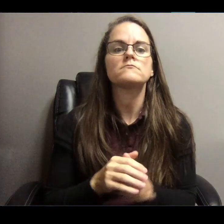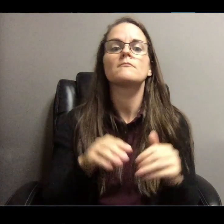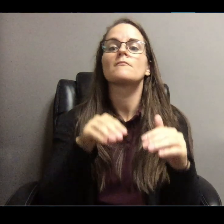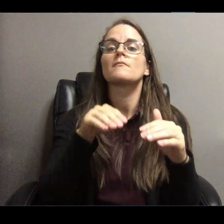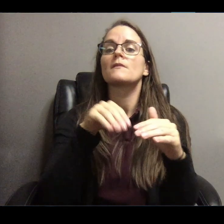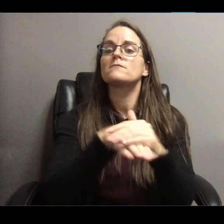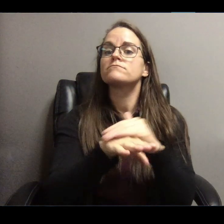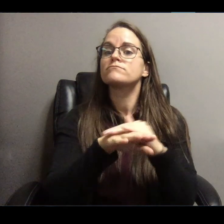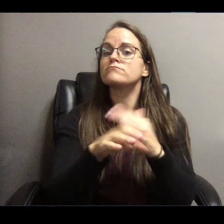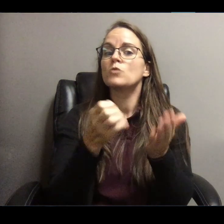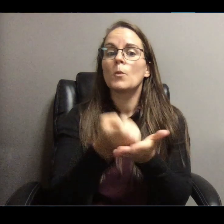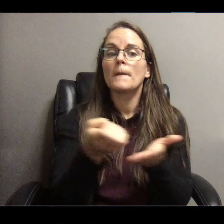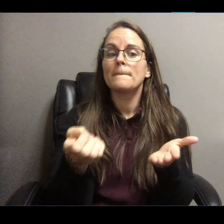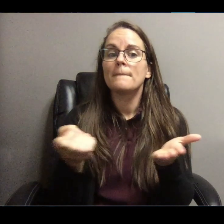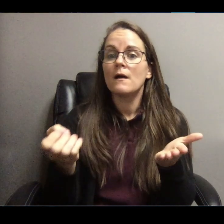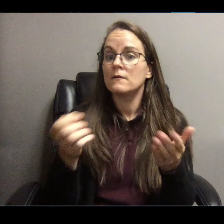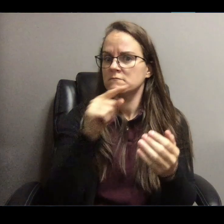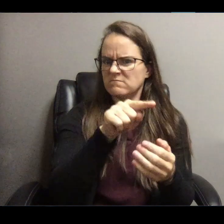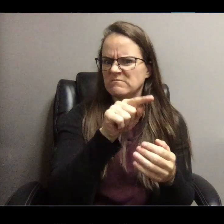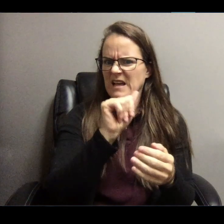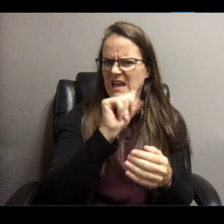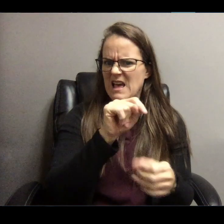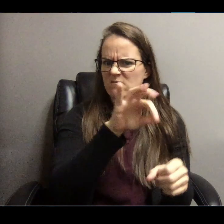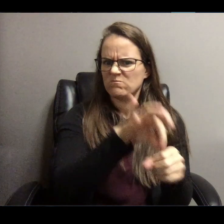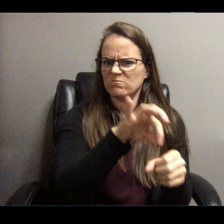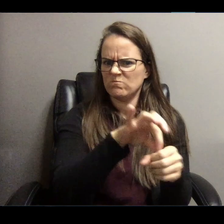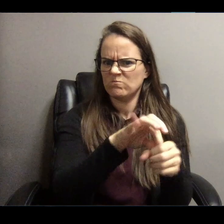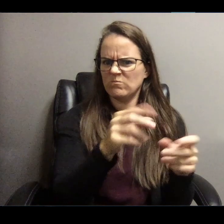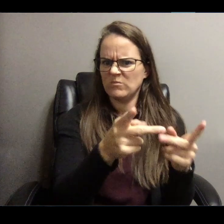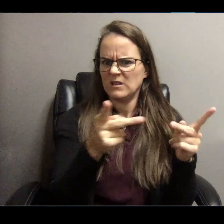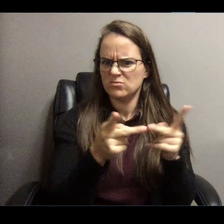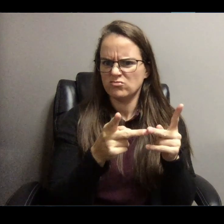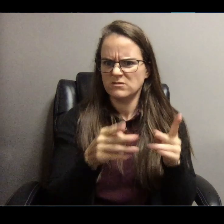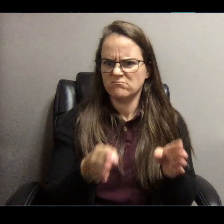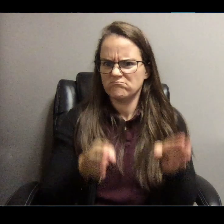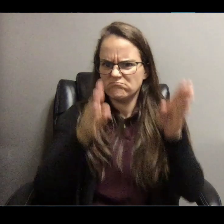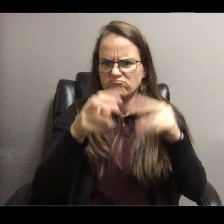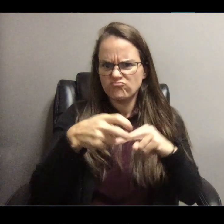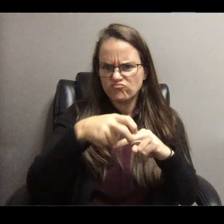This includes accessible equipment at polling locations,